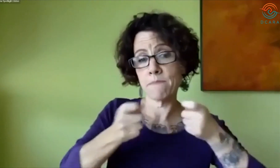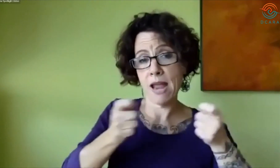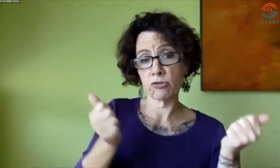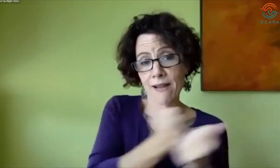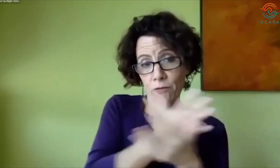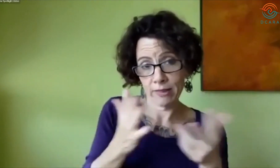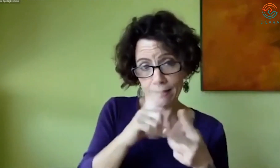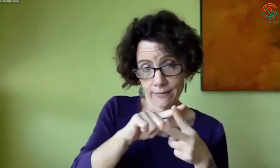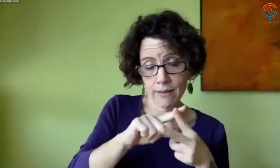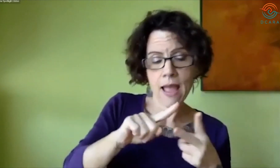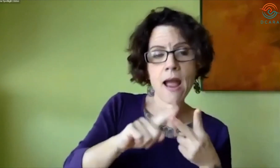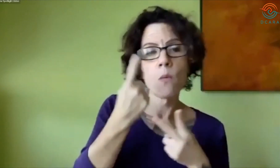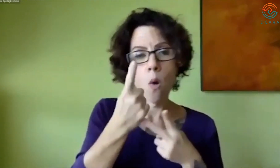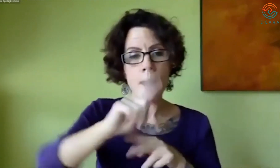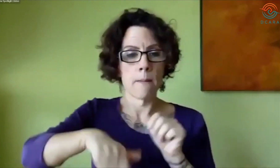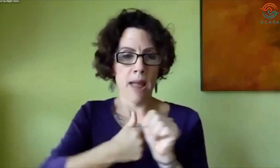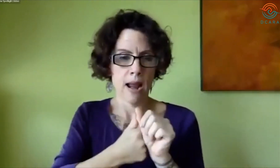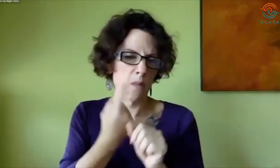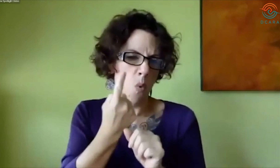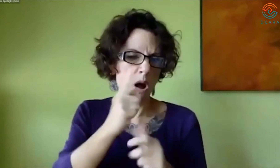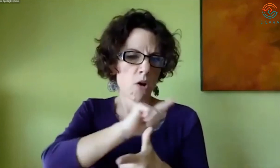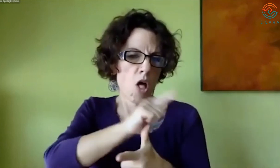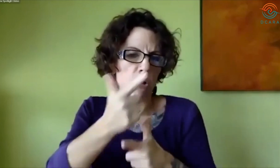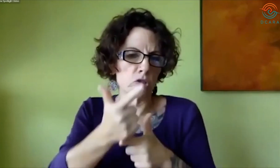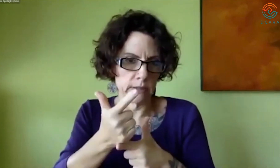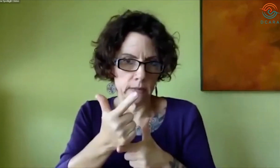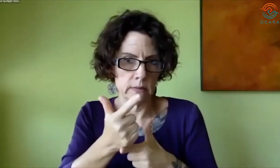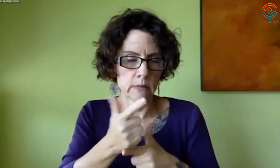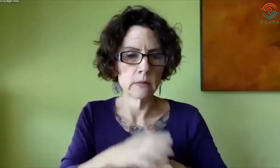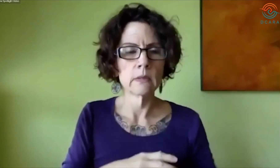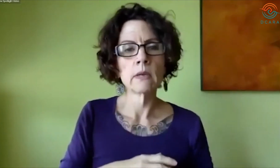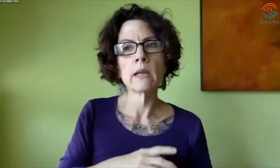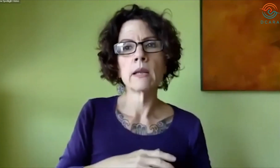who's managing everything and one backup, an alternate.